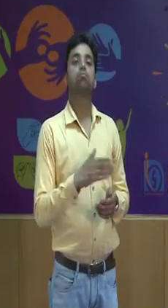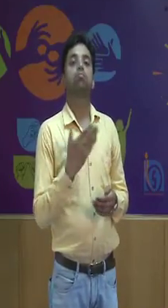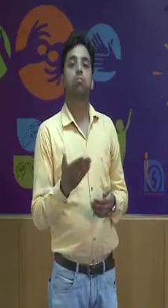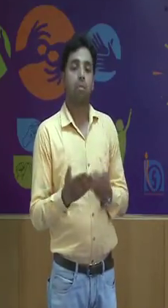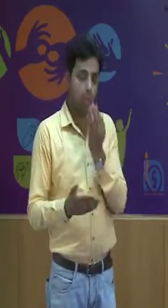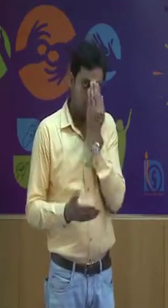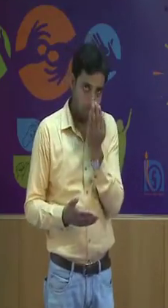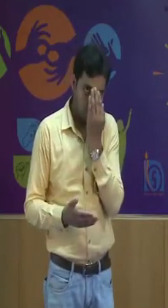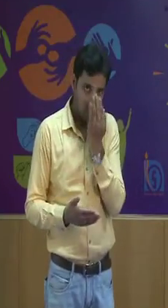and Muslims